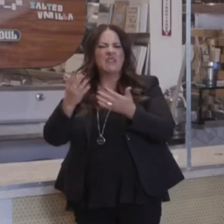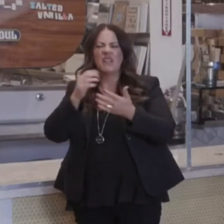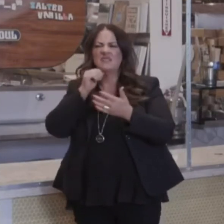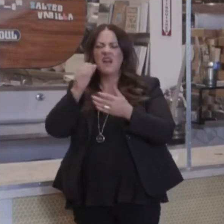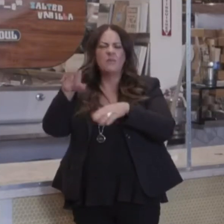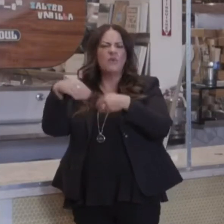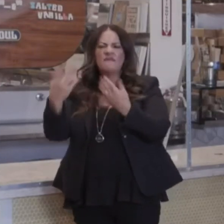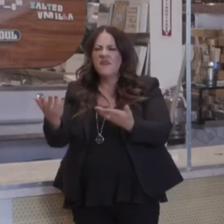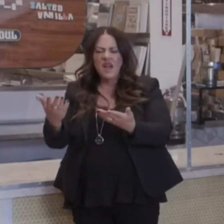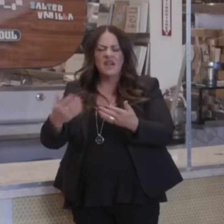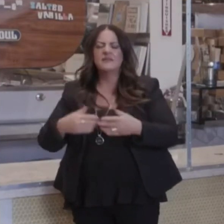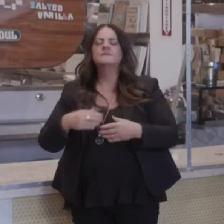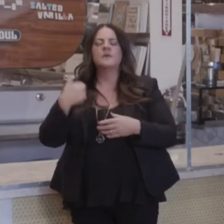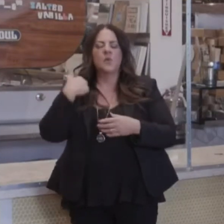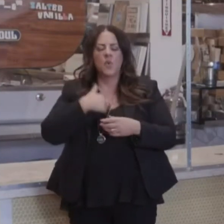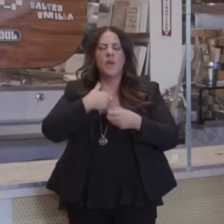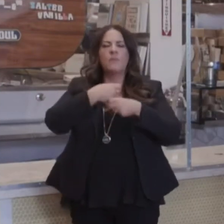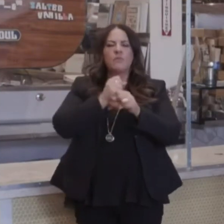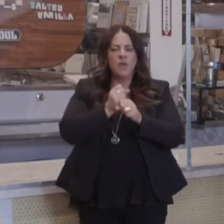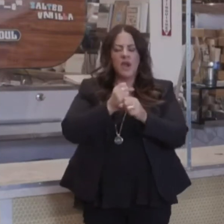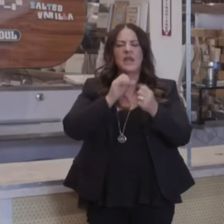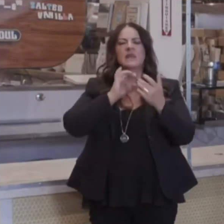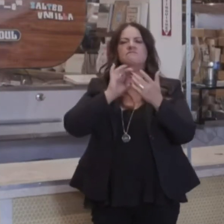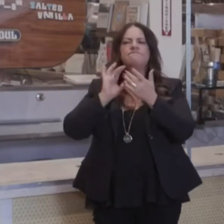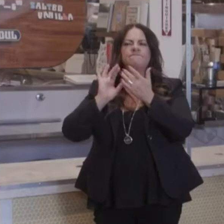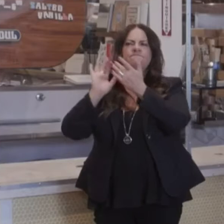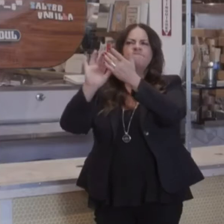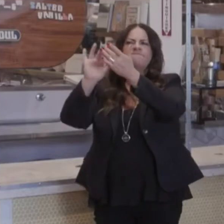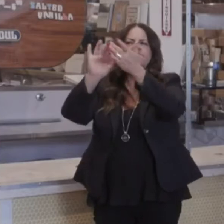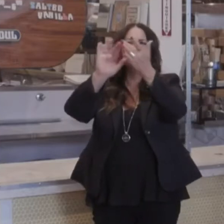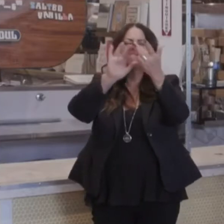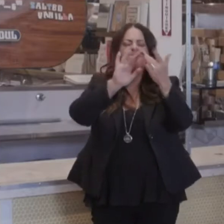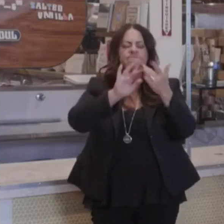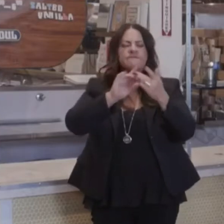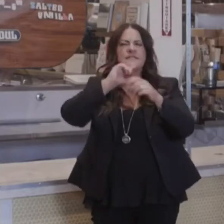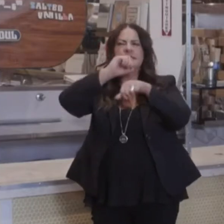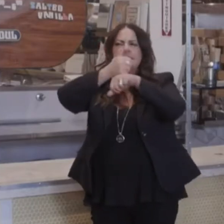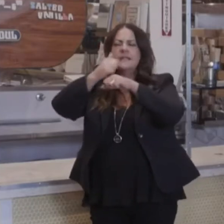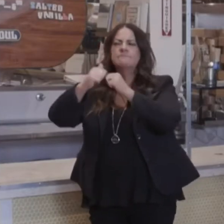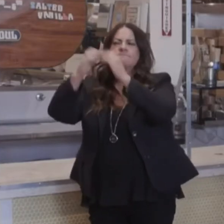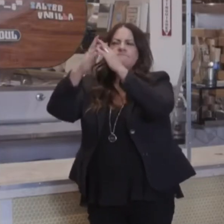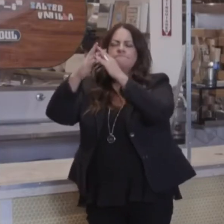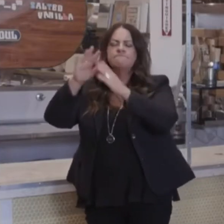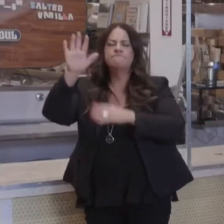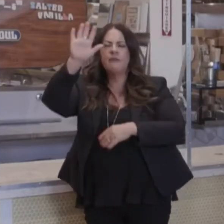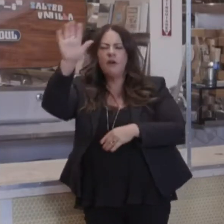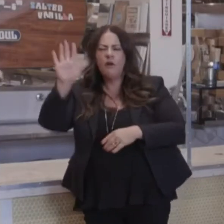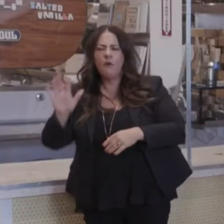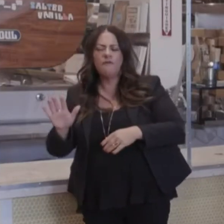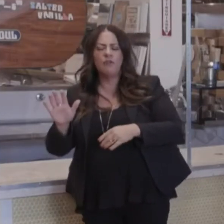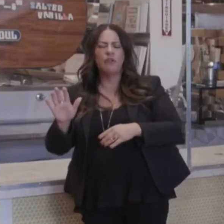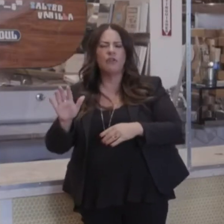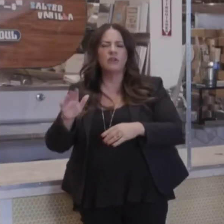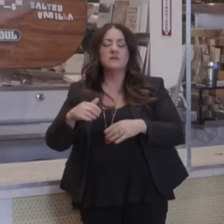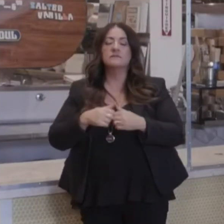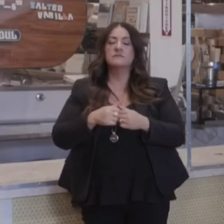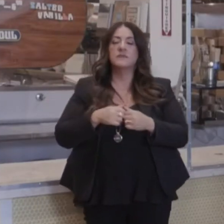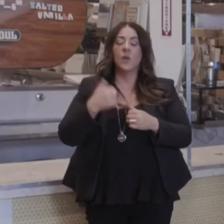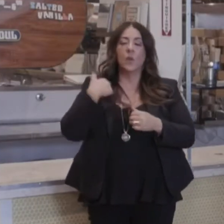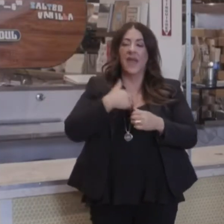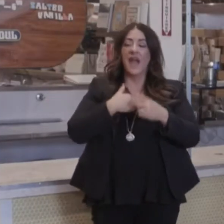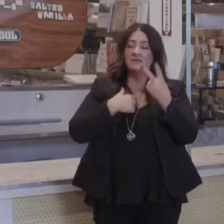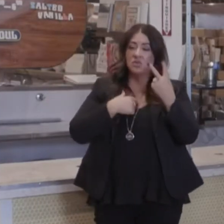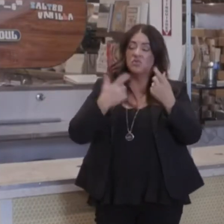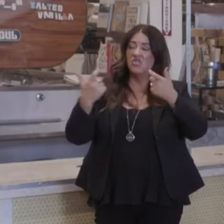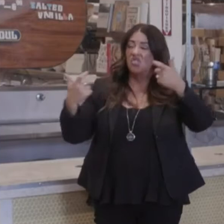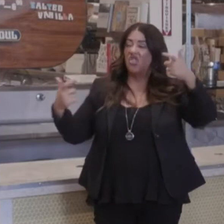and the in-language outreach that's necessary to truly meet people where they are, not just these mass vaccination sites where people